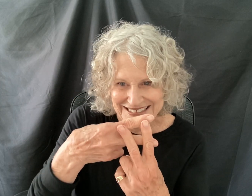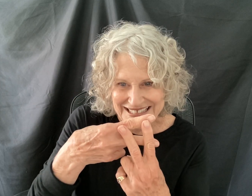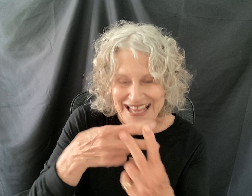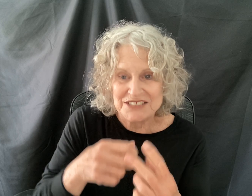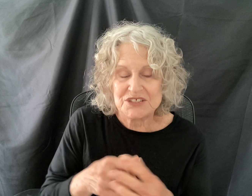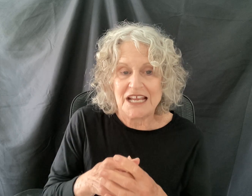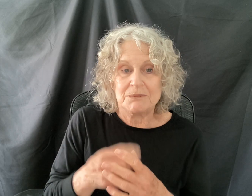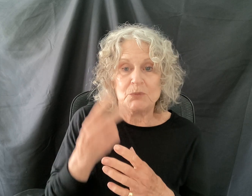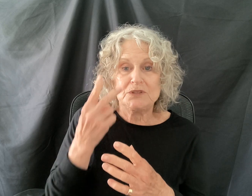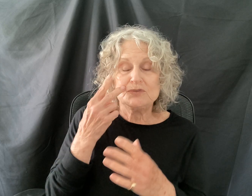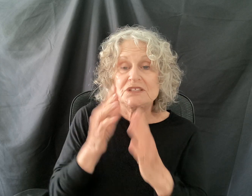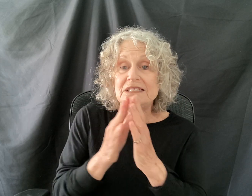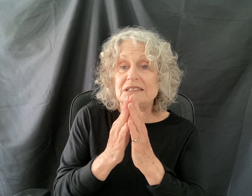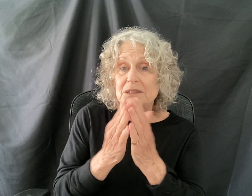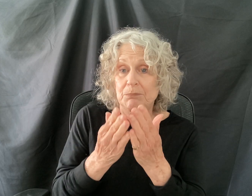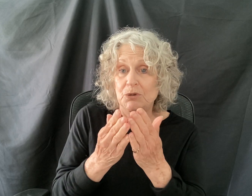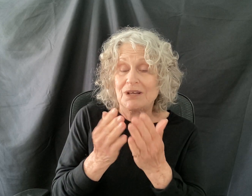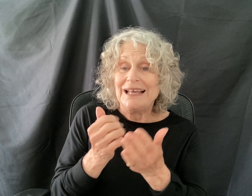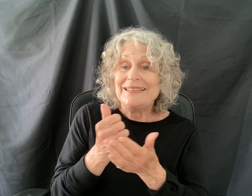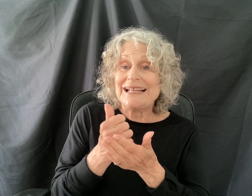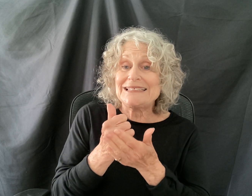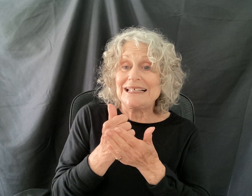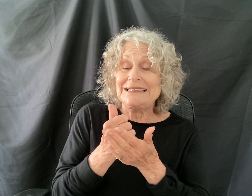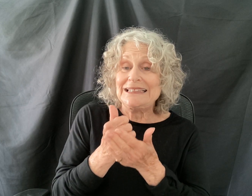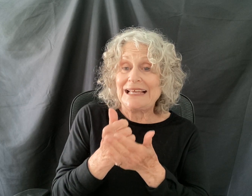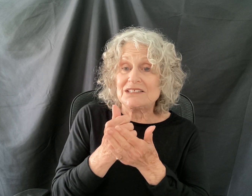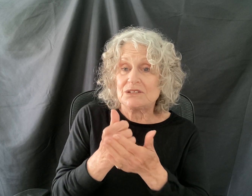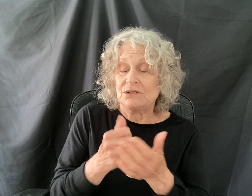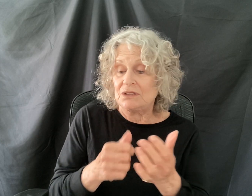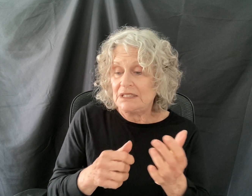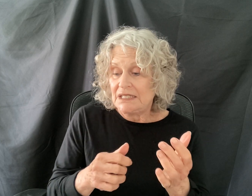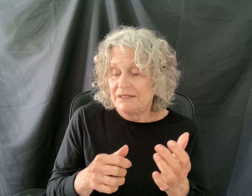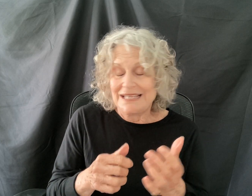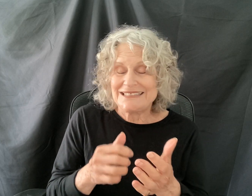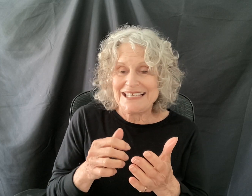the hashtag, but when you see it in a book, that's a lexical, that's a